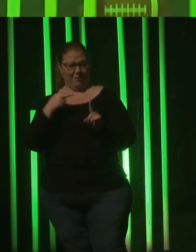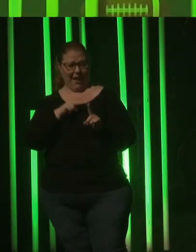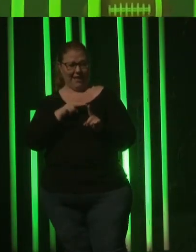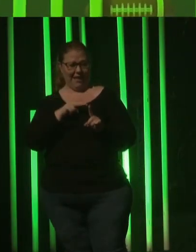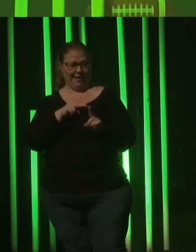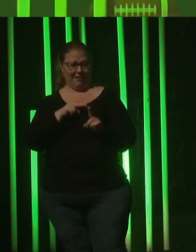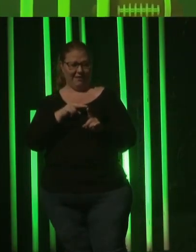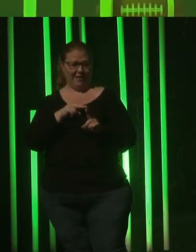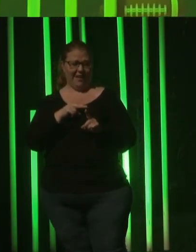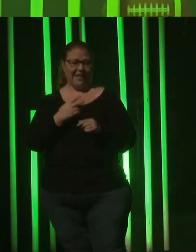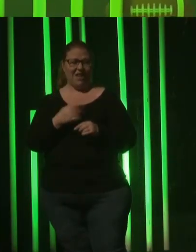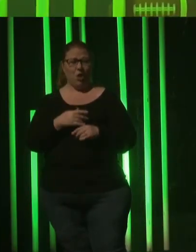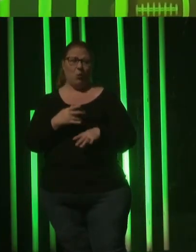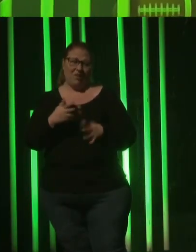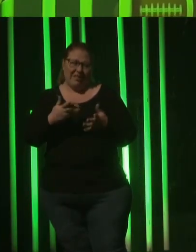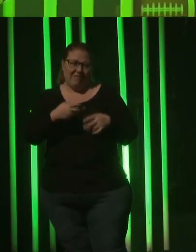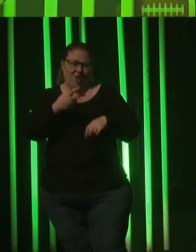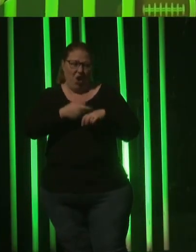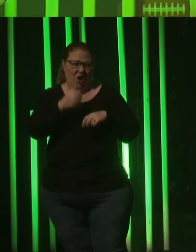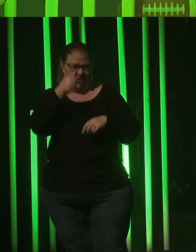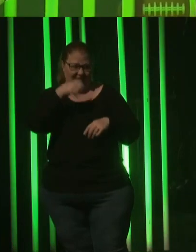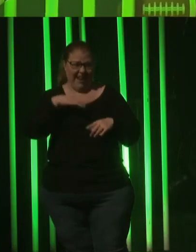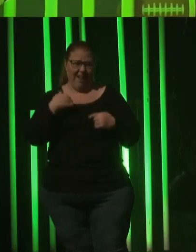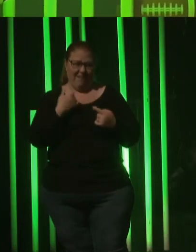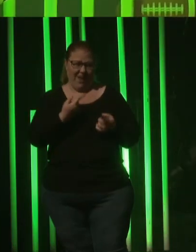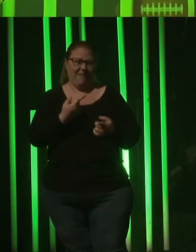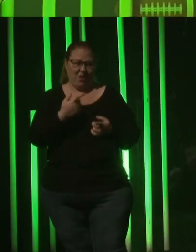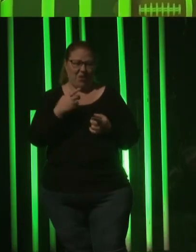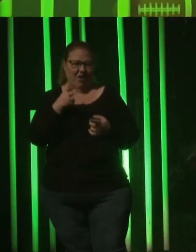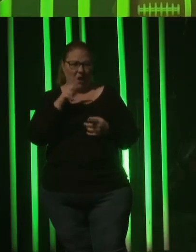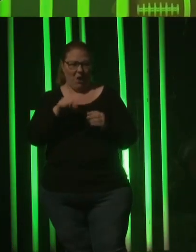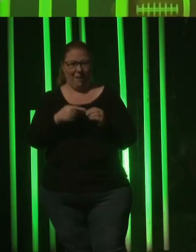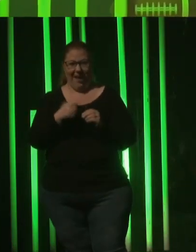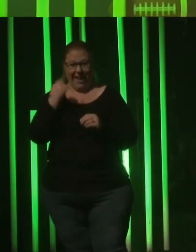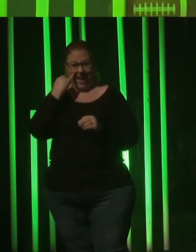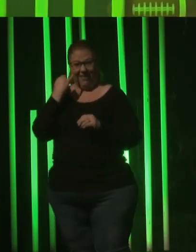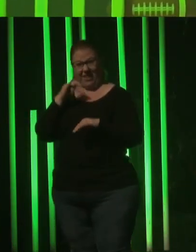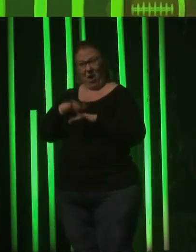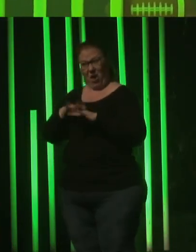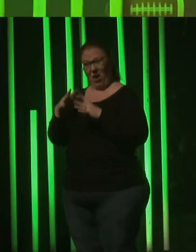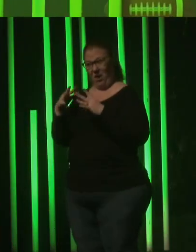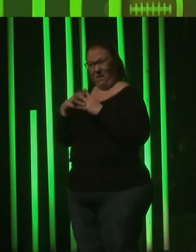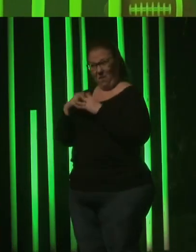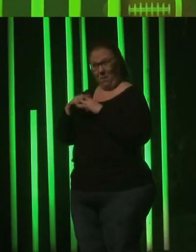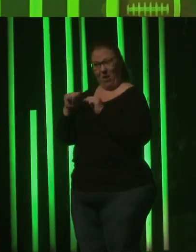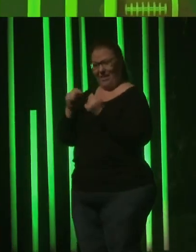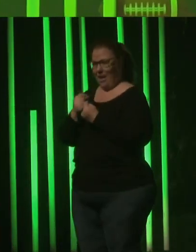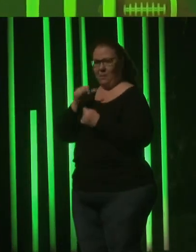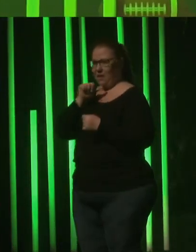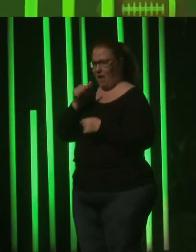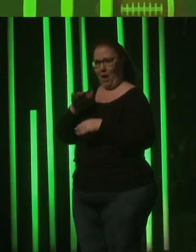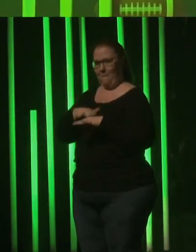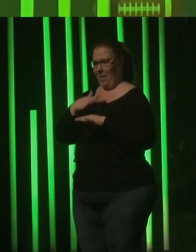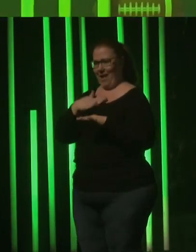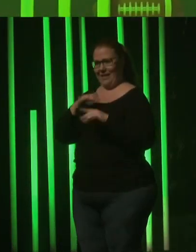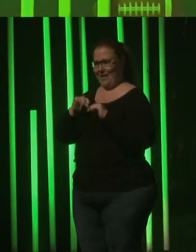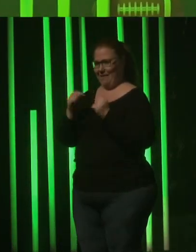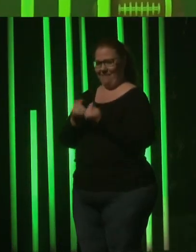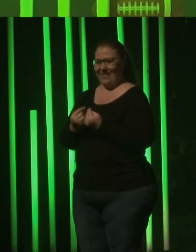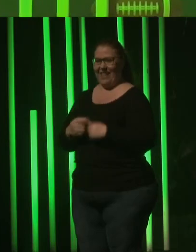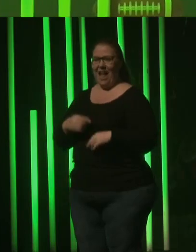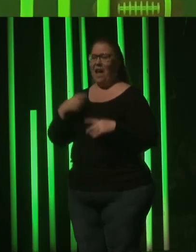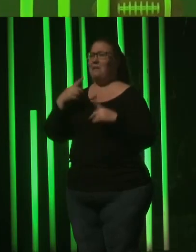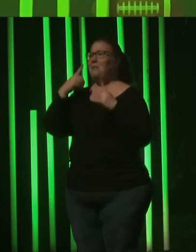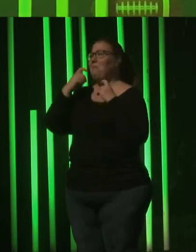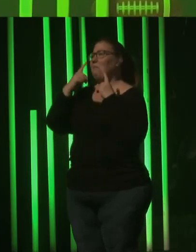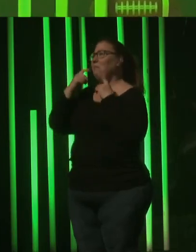trifling guy I've ever read about. In fact, if he was on a football team, he wouldn't be on mine. He was the biggest whiner and